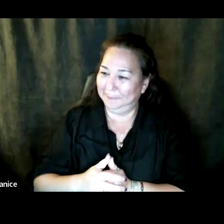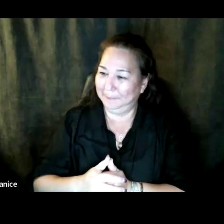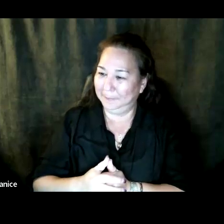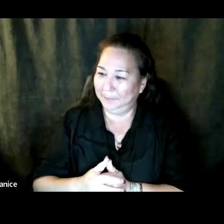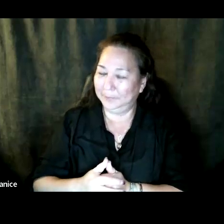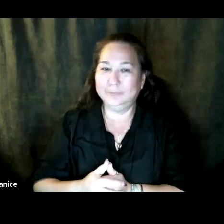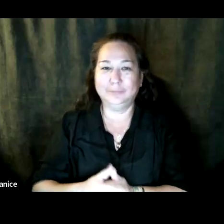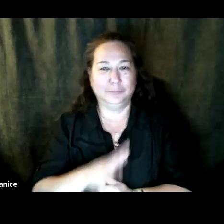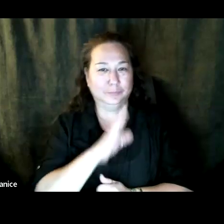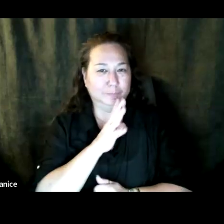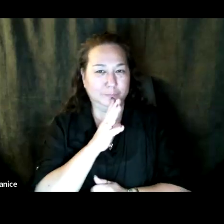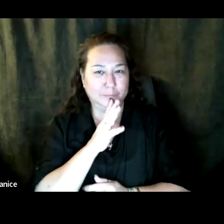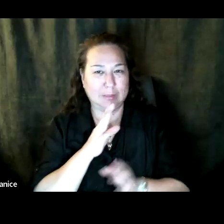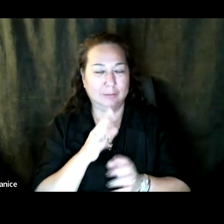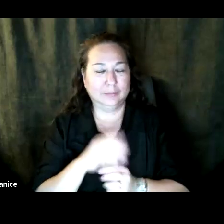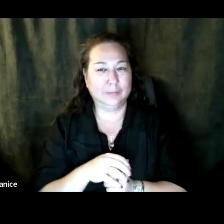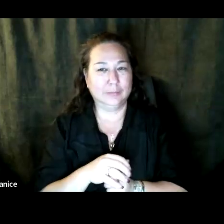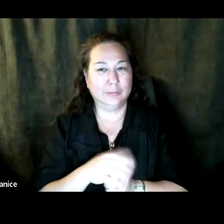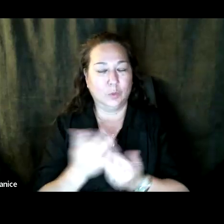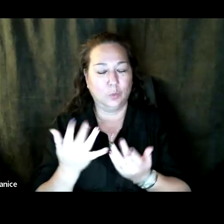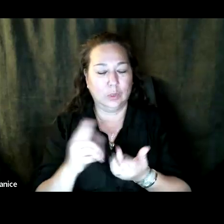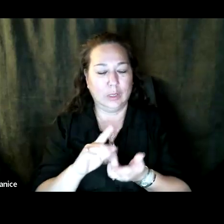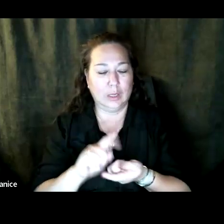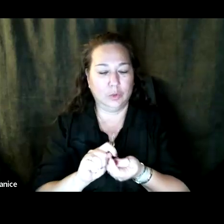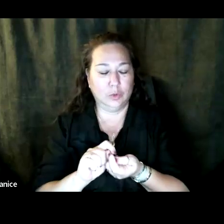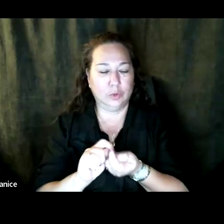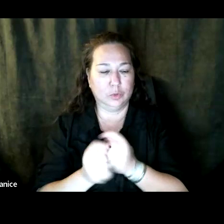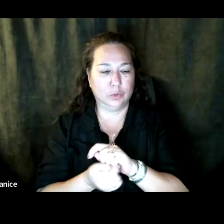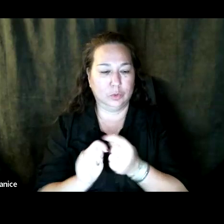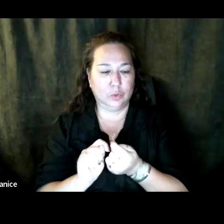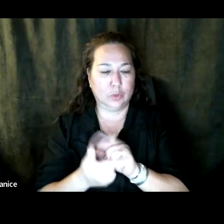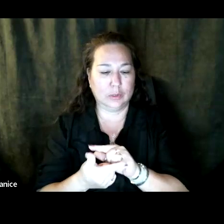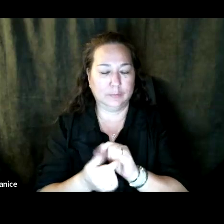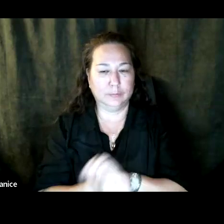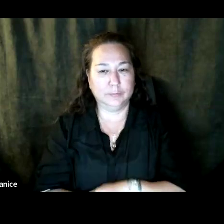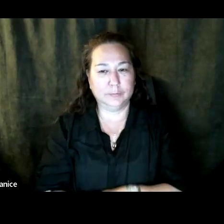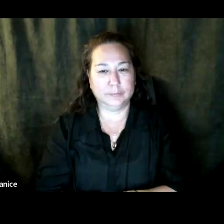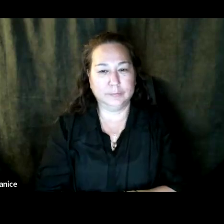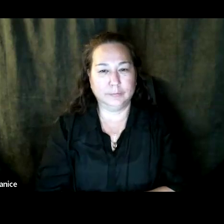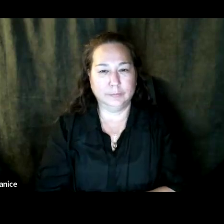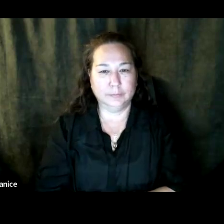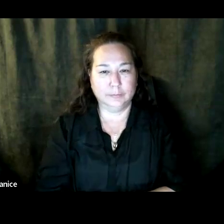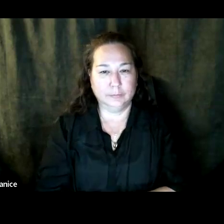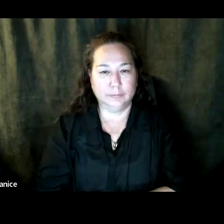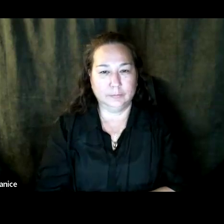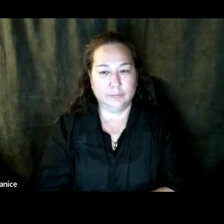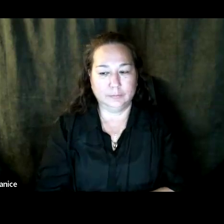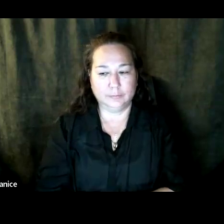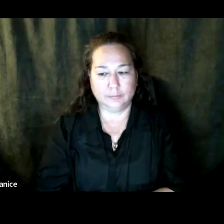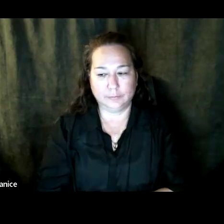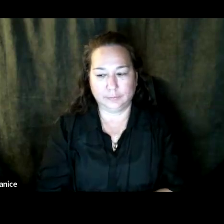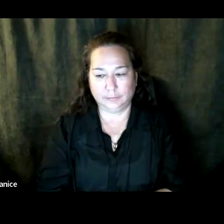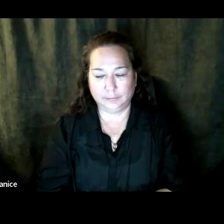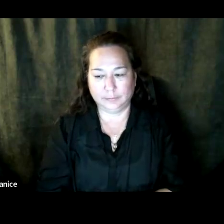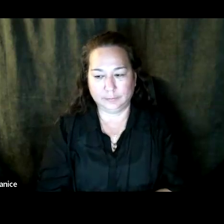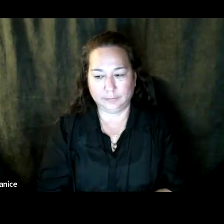visitar algunas escuelas y algunos estudiantes con los que hablé me dijeron, wow, el distrito empezó bien, la comida está